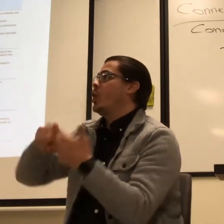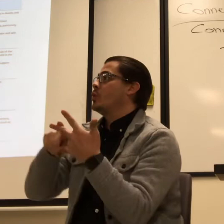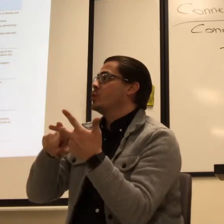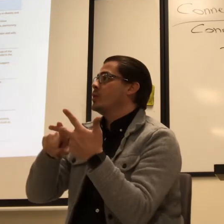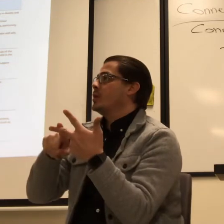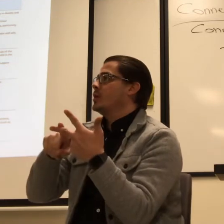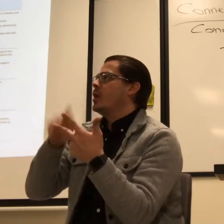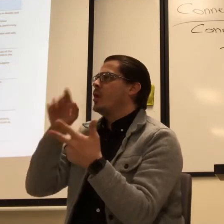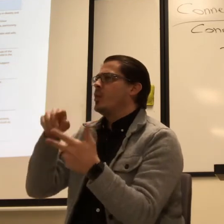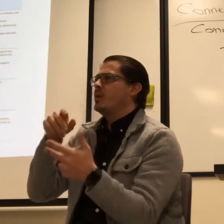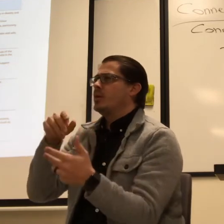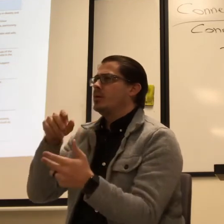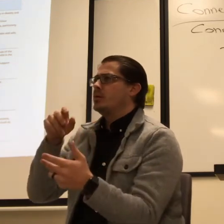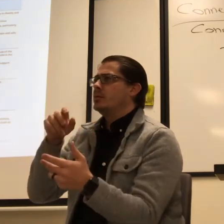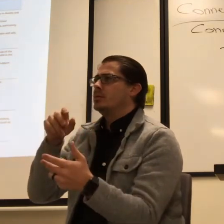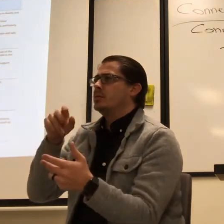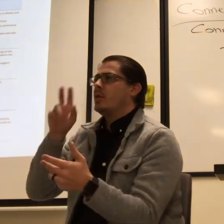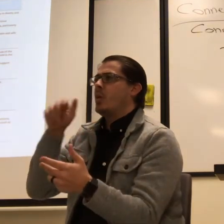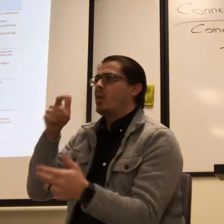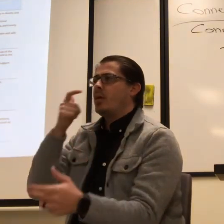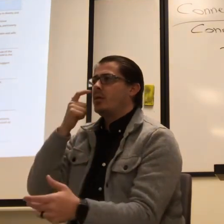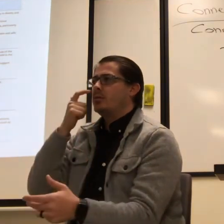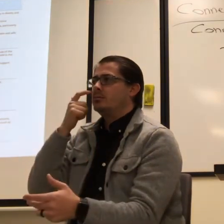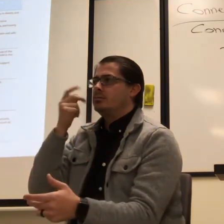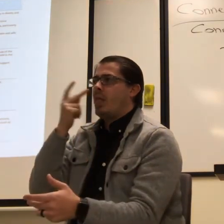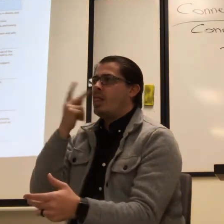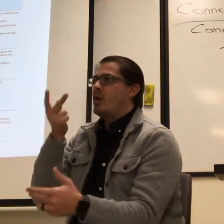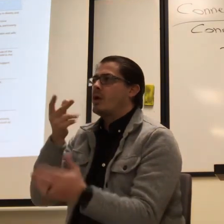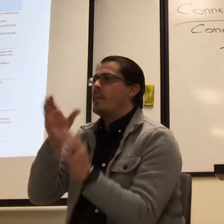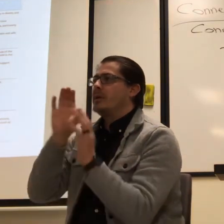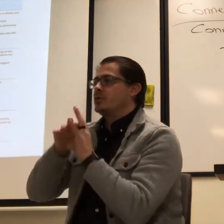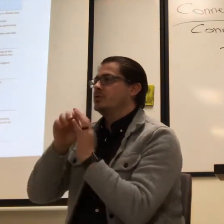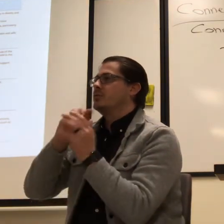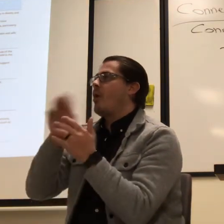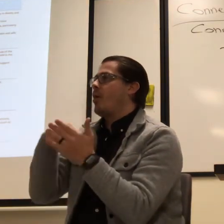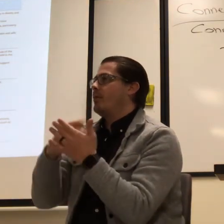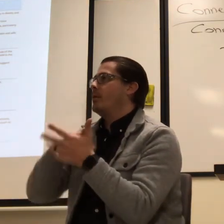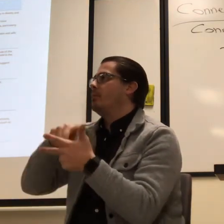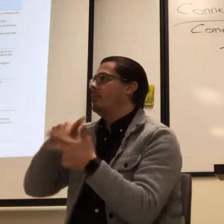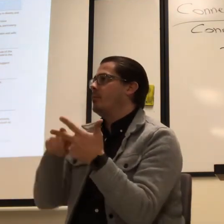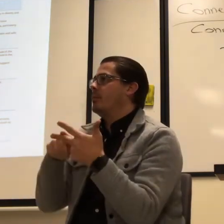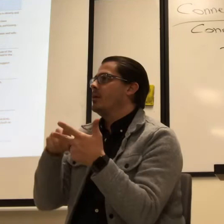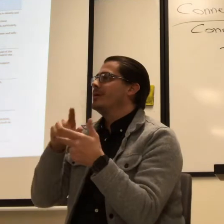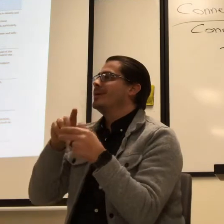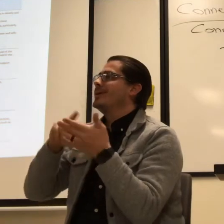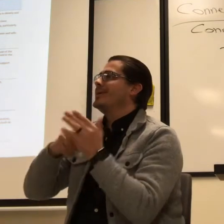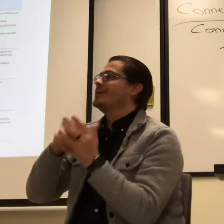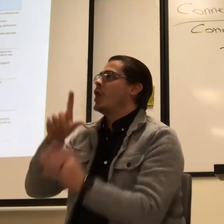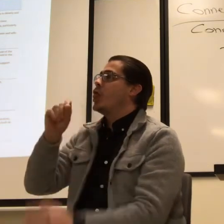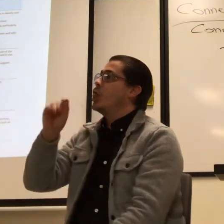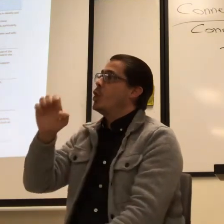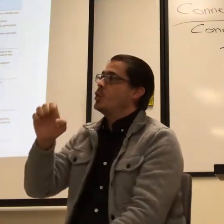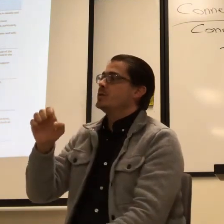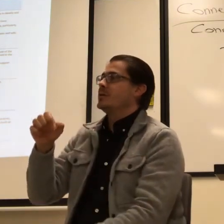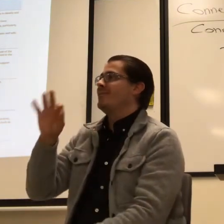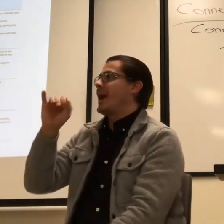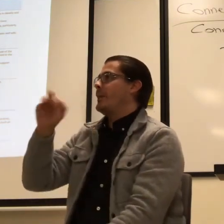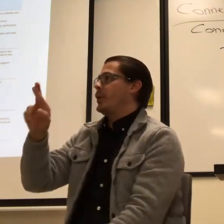We'll look at pictures of all of them. Loosely packed fibers, and you should be able to identify them. For the dense ones,